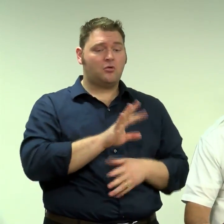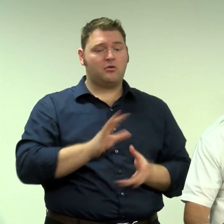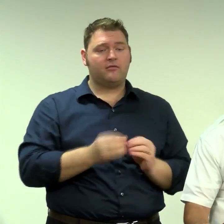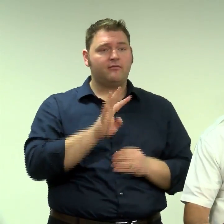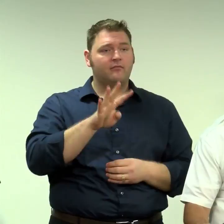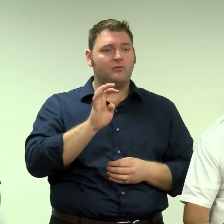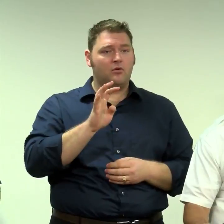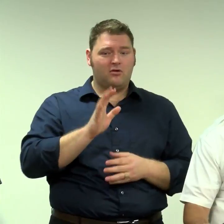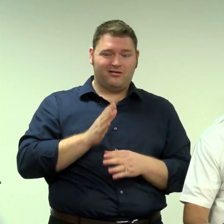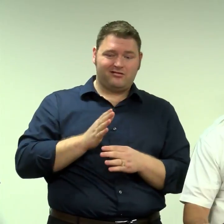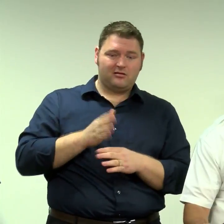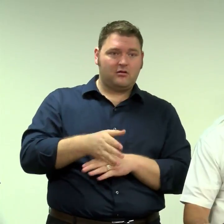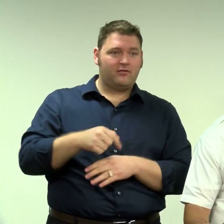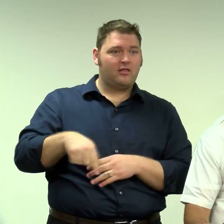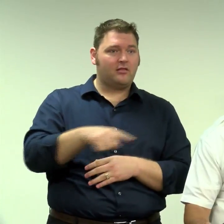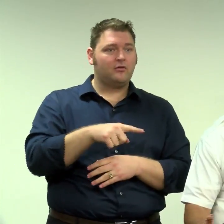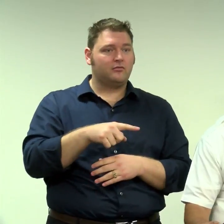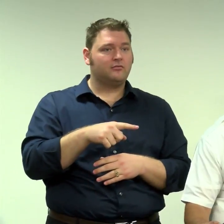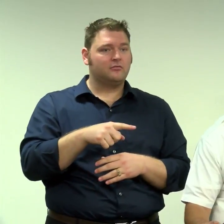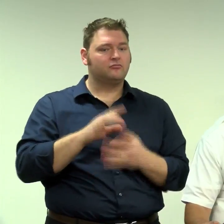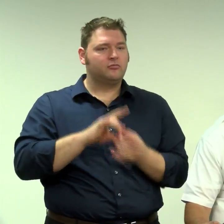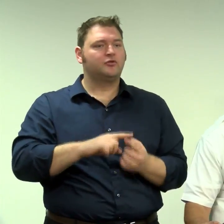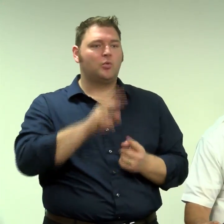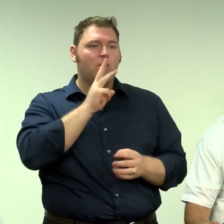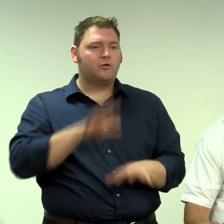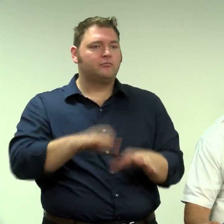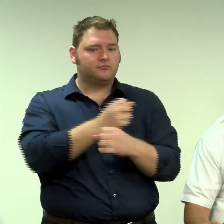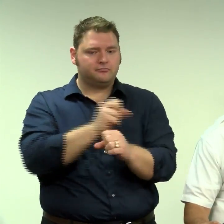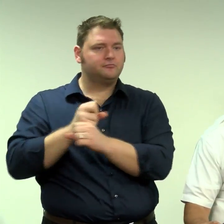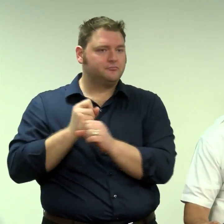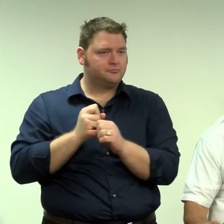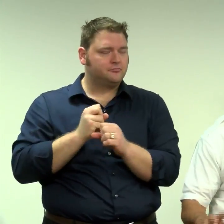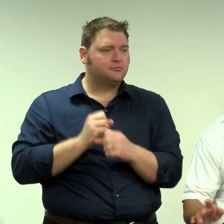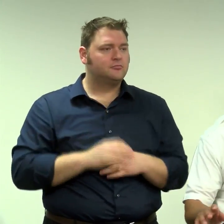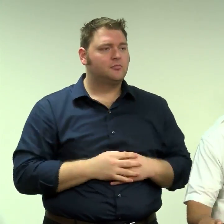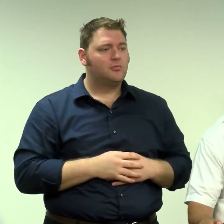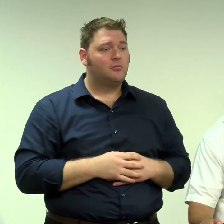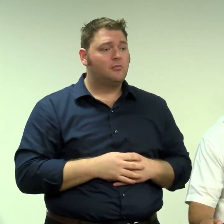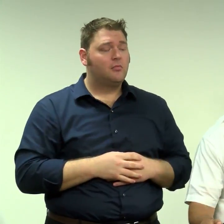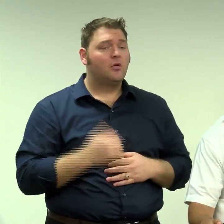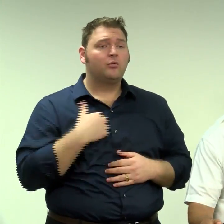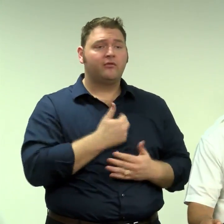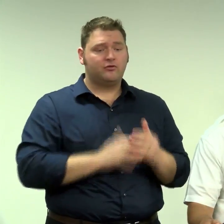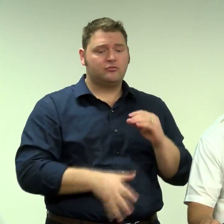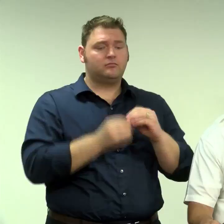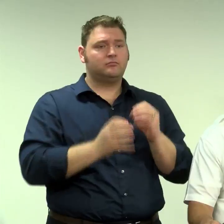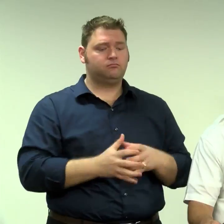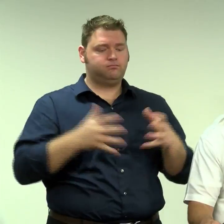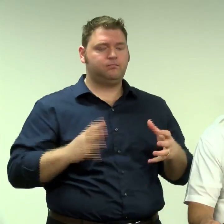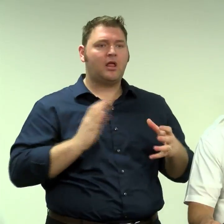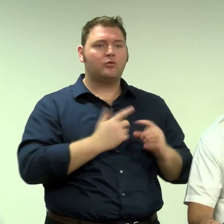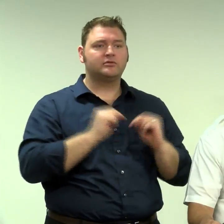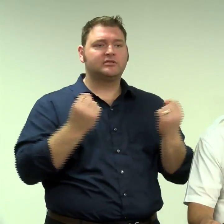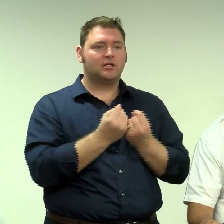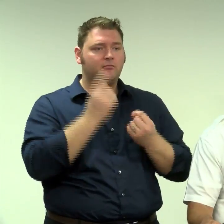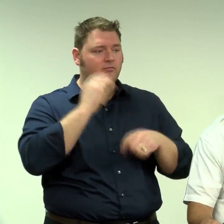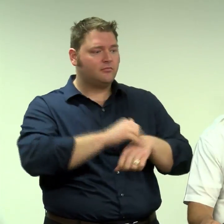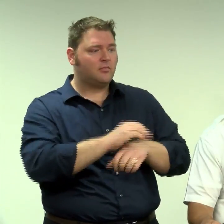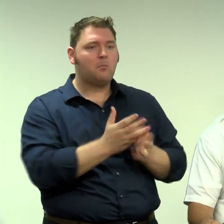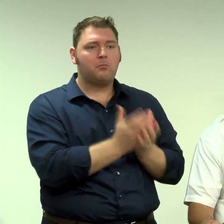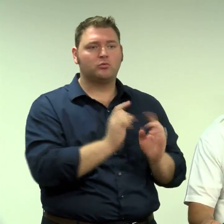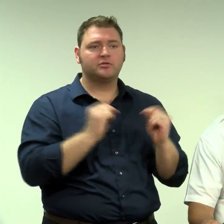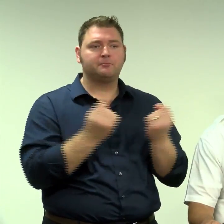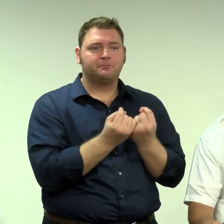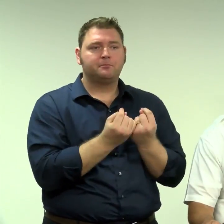incidents. We have we've augmented our deployment teams, our boat teams,